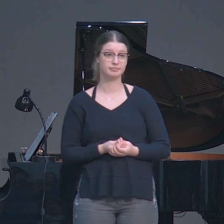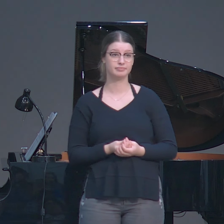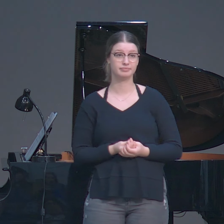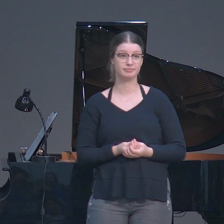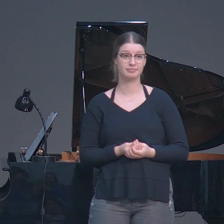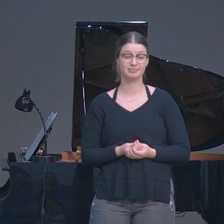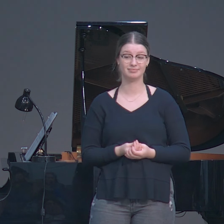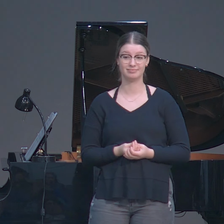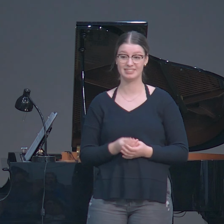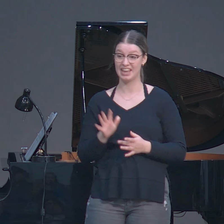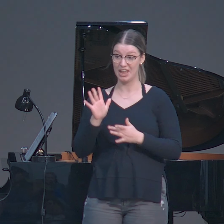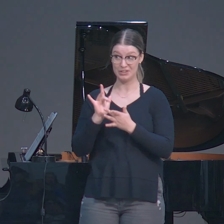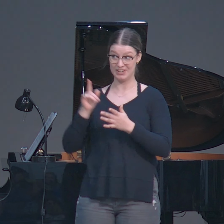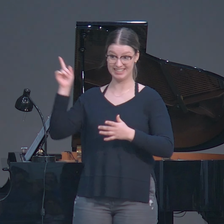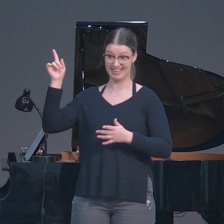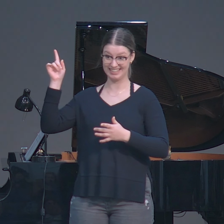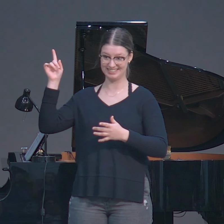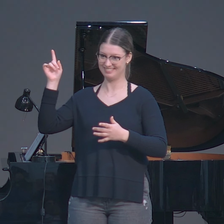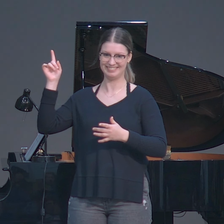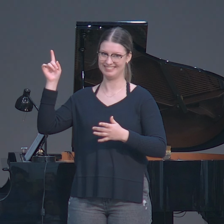Because Jesus will not